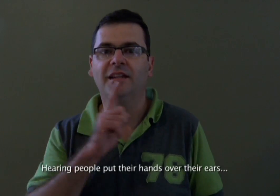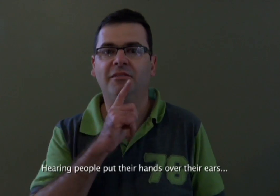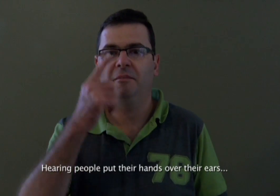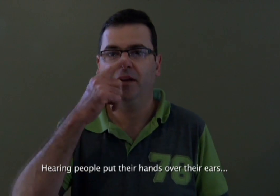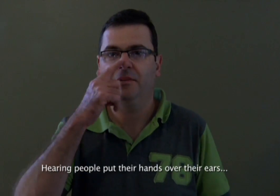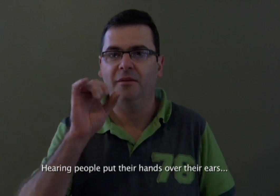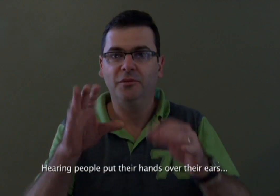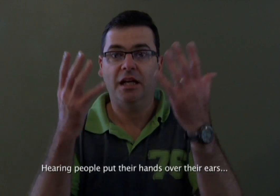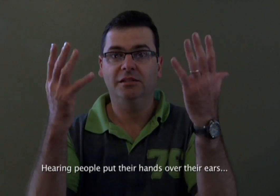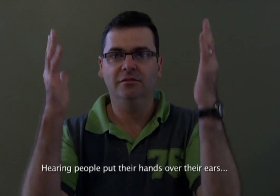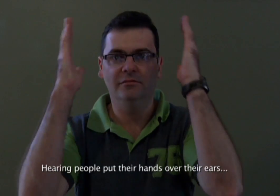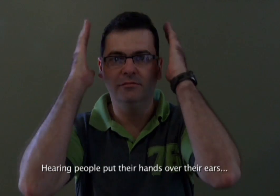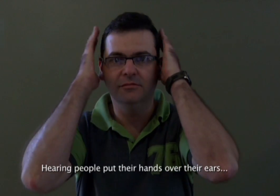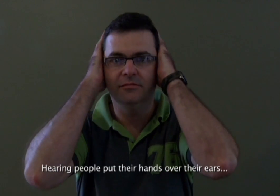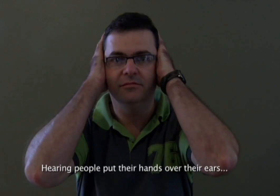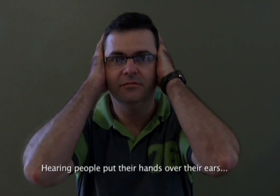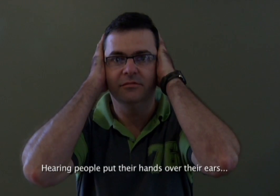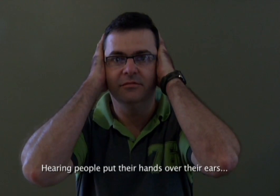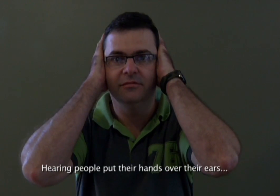Hearing people put their hands over their ears